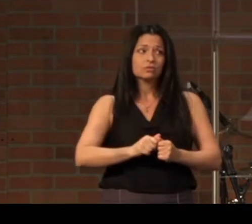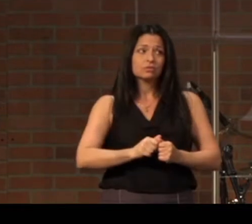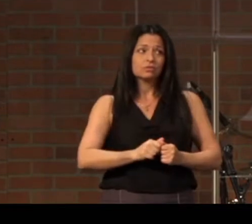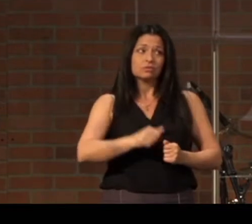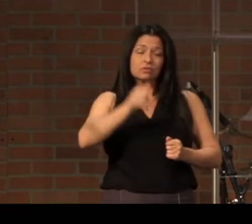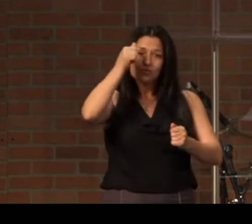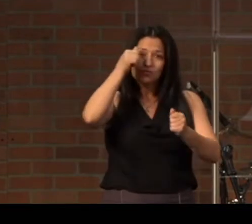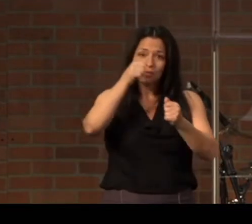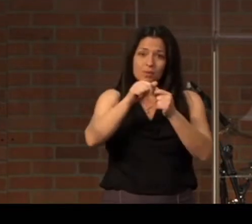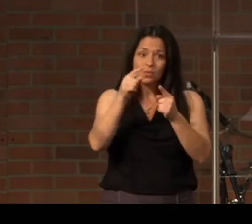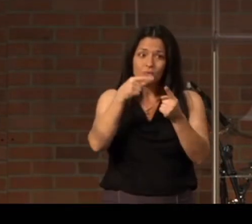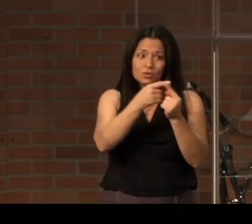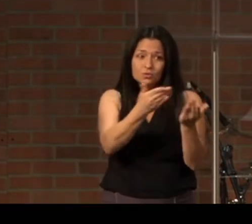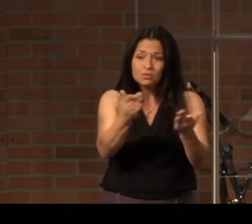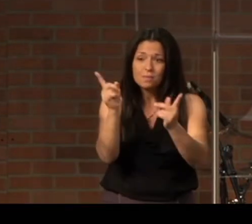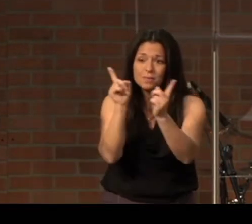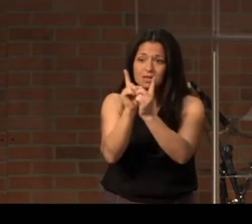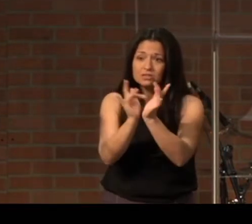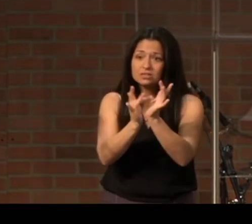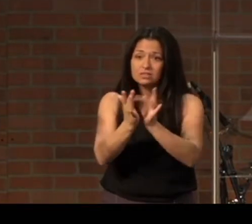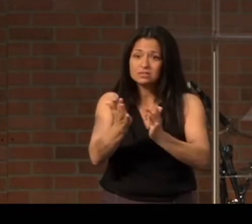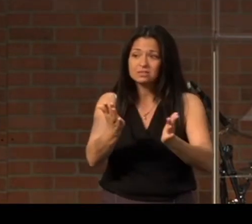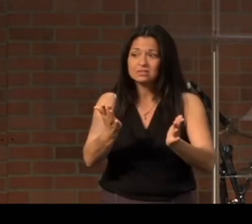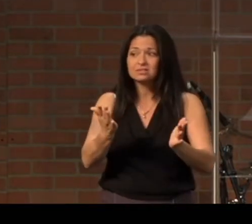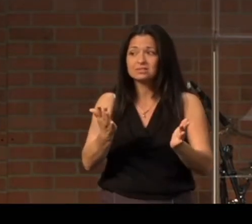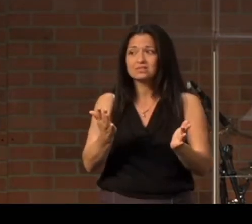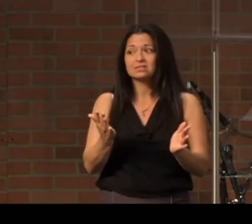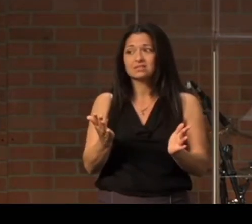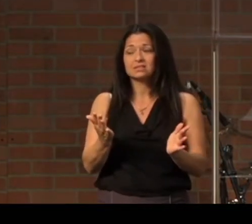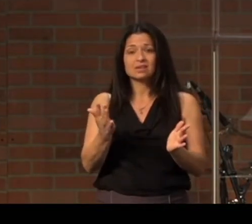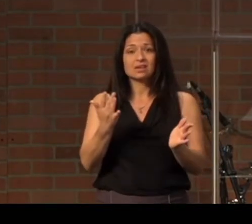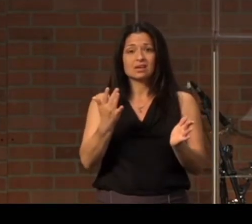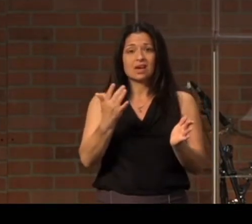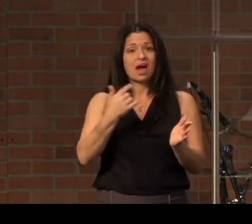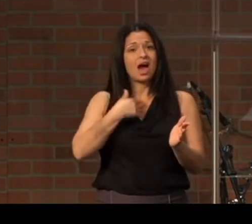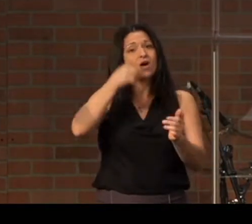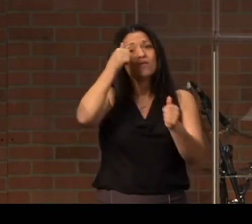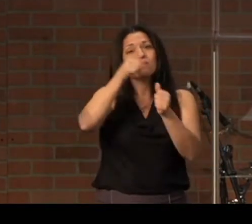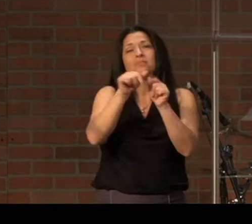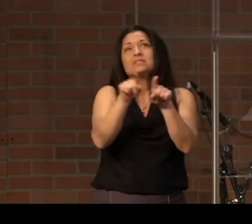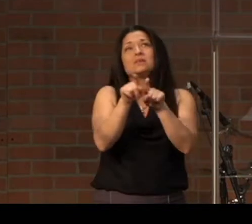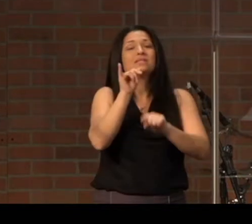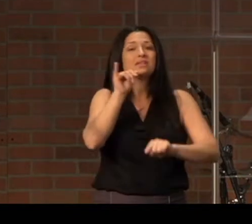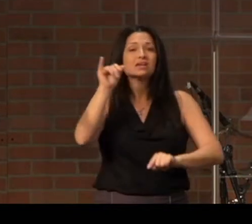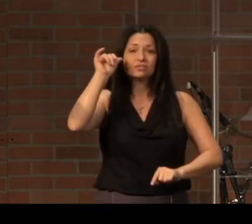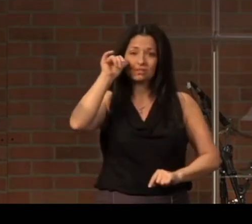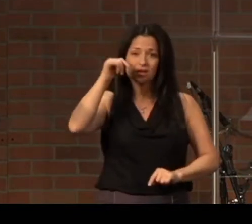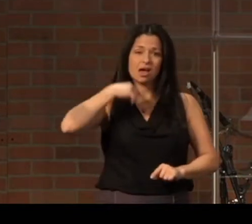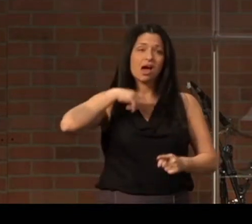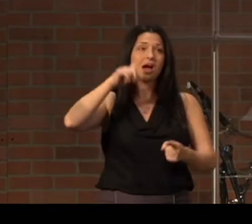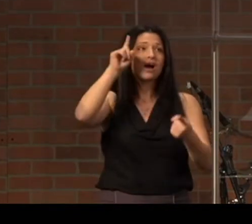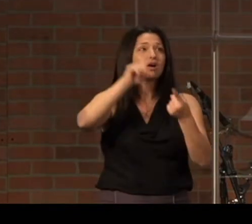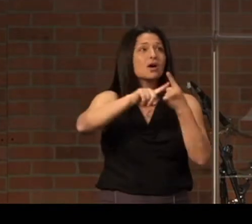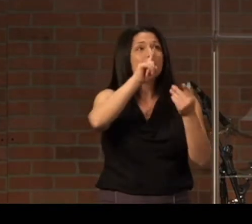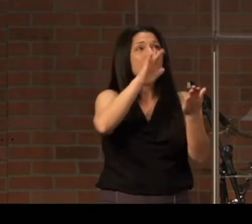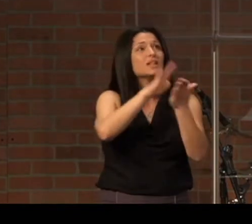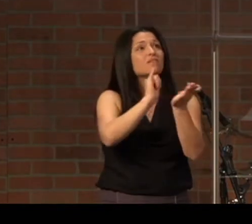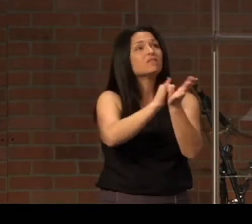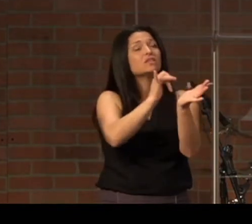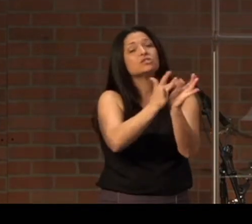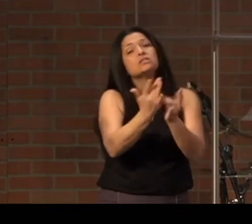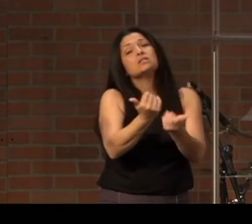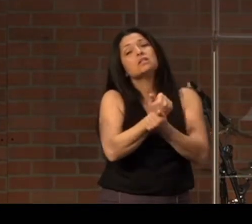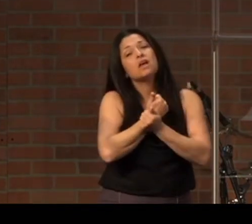Remember when you met Jesus? Oh, man. I remember like it was yesterday. I couldn't believe Jesus loved